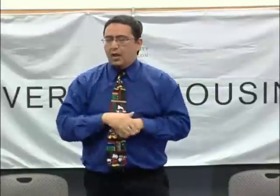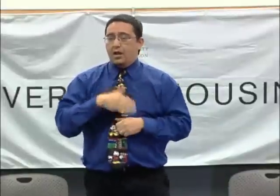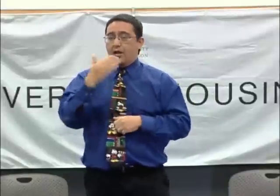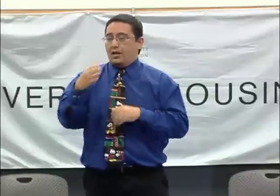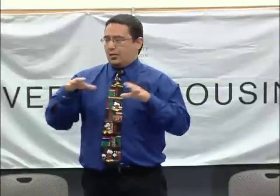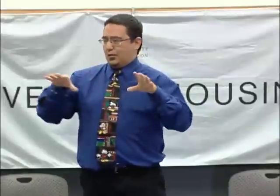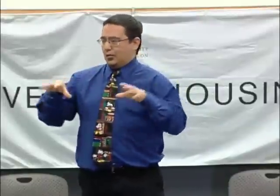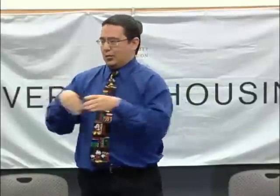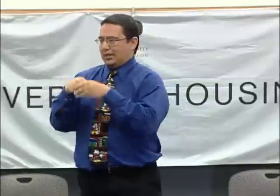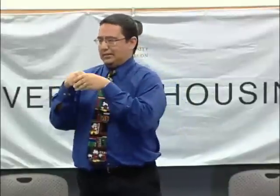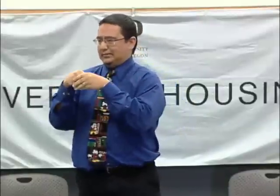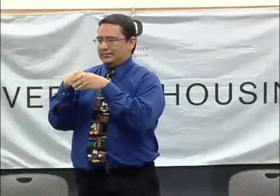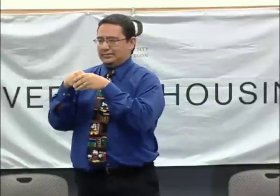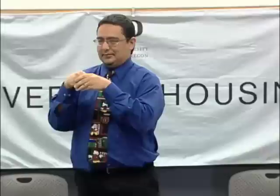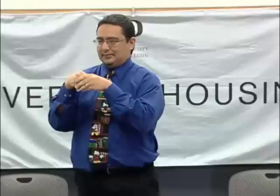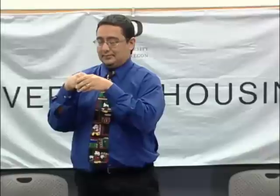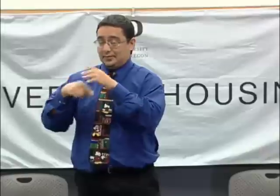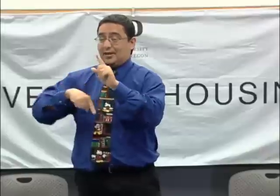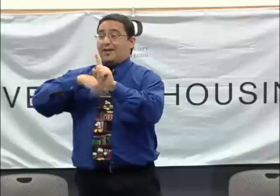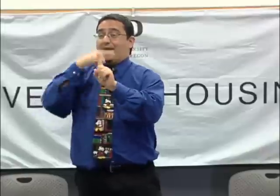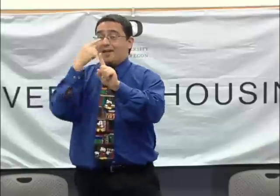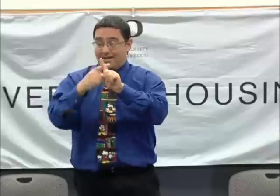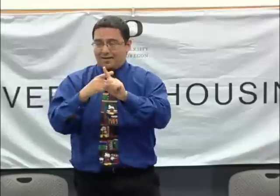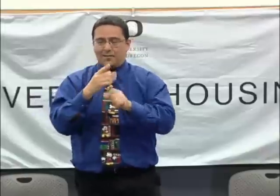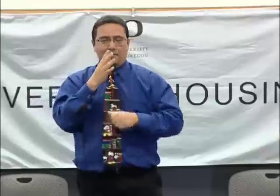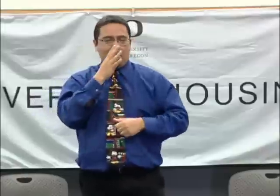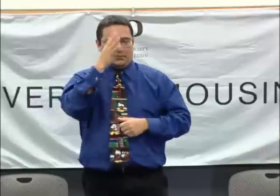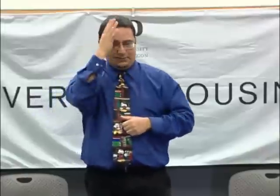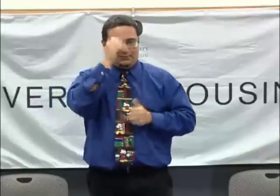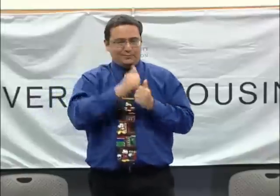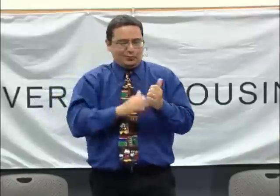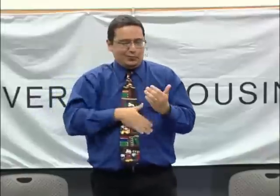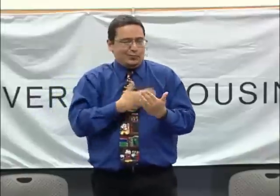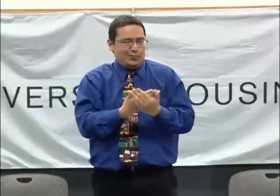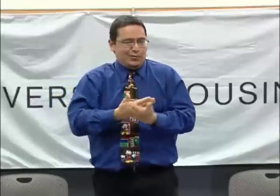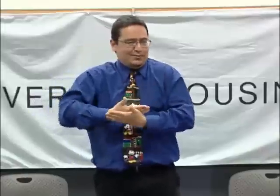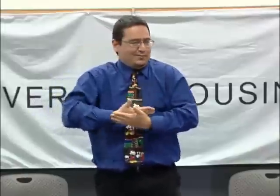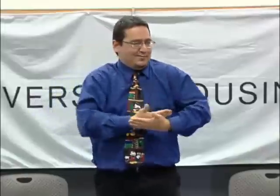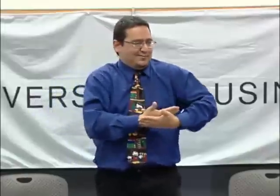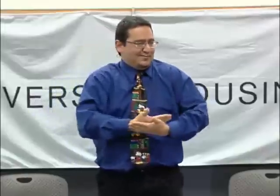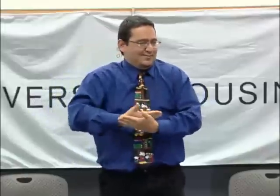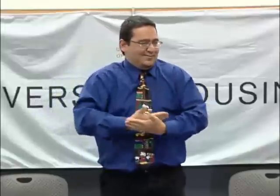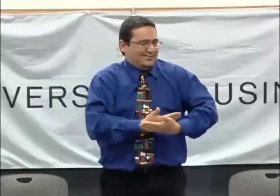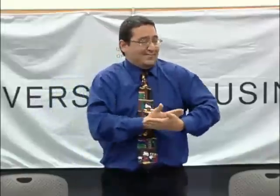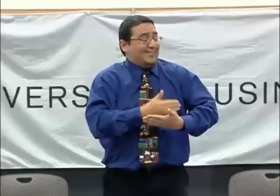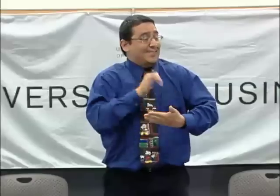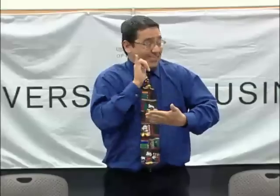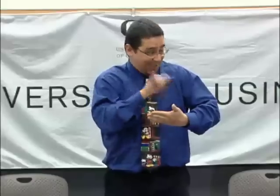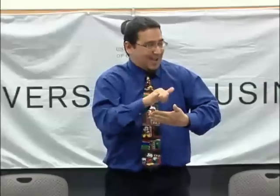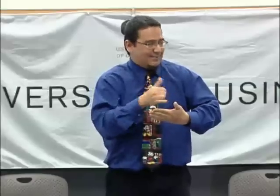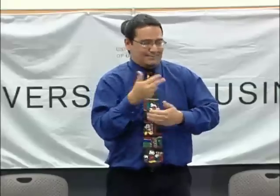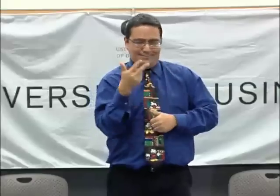And so you will also see love, including in weddings, and parents who have their first child.